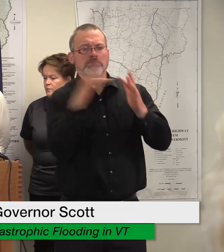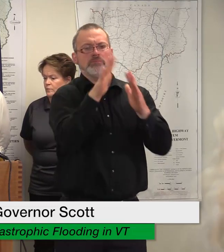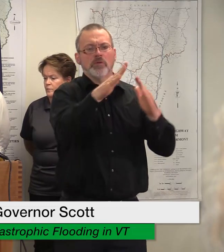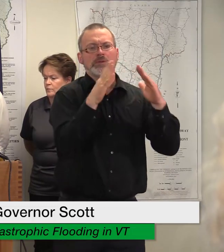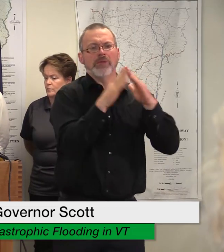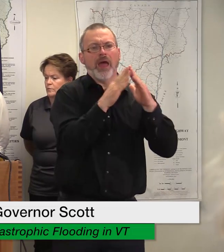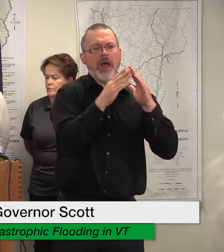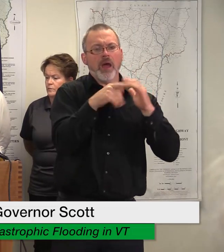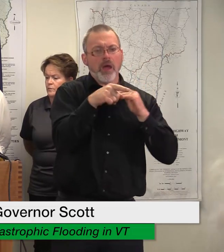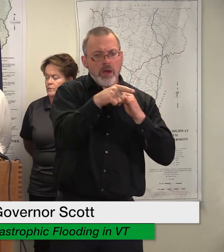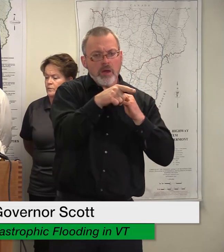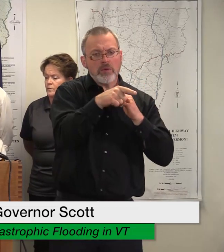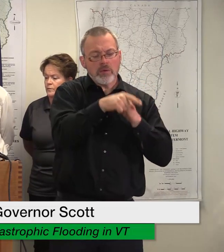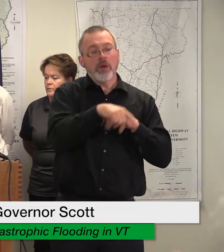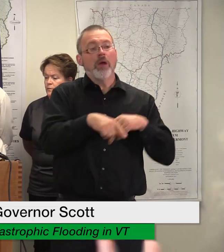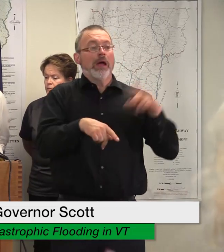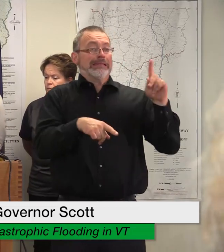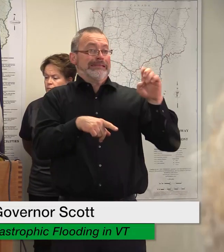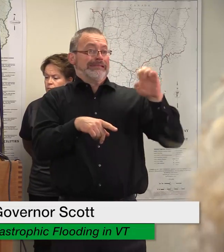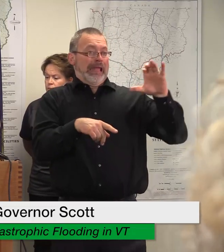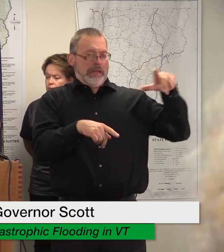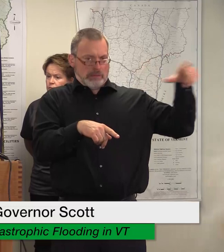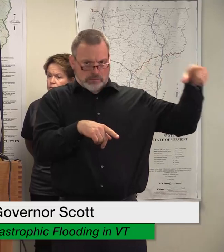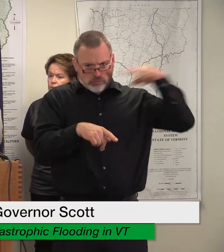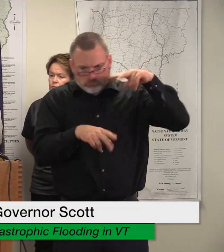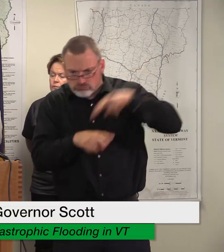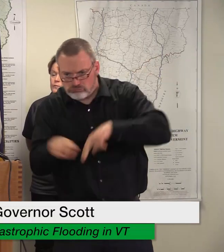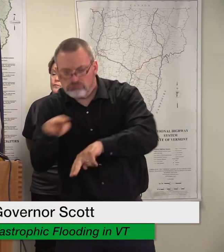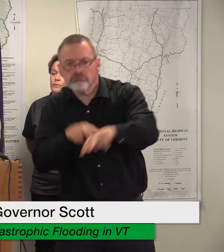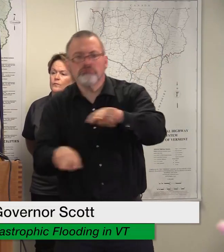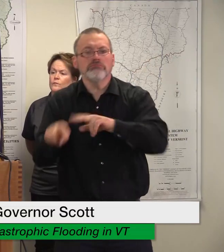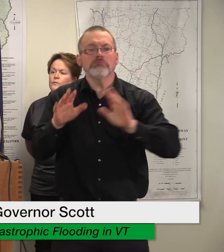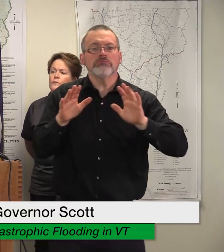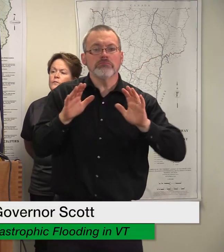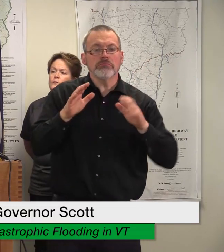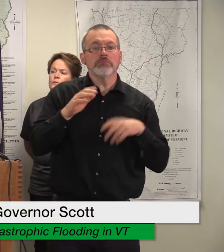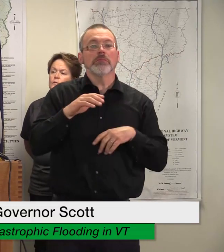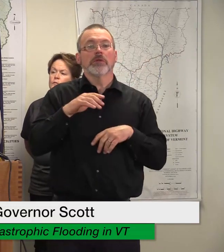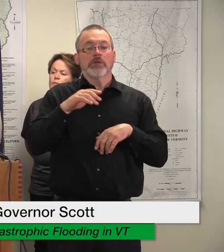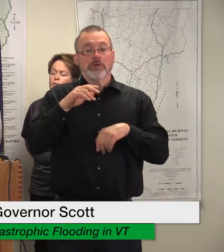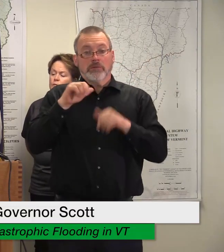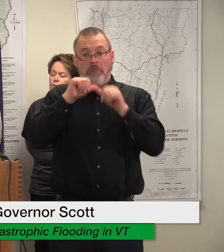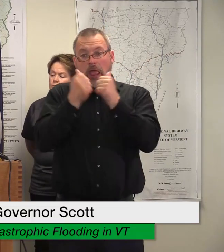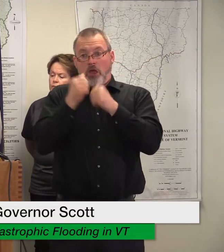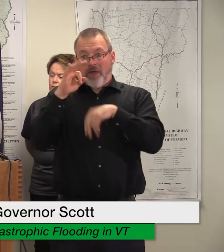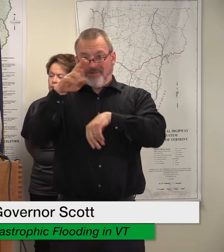advice. One way to do that is by calling the Agency of Natural Resources at